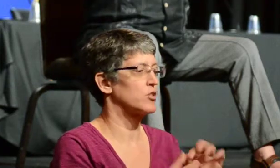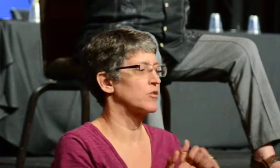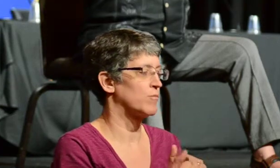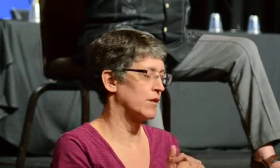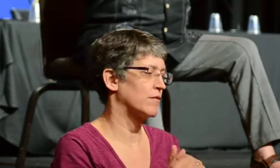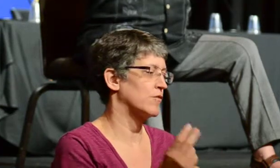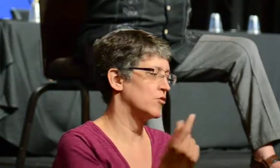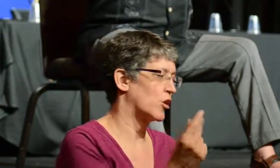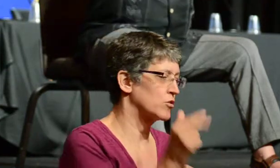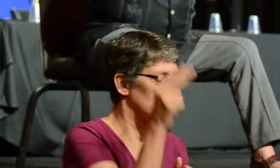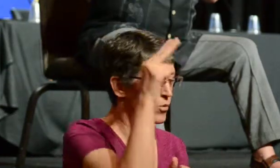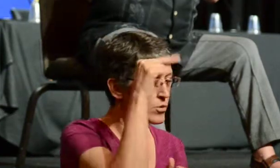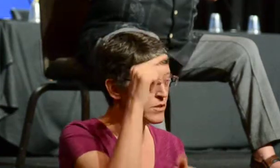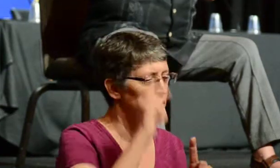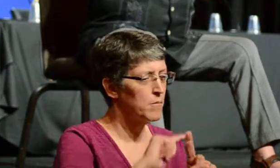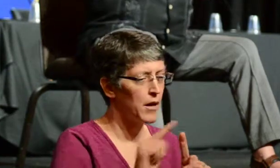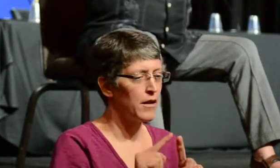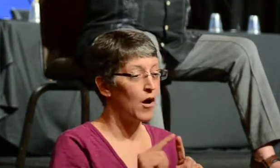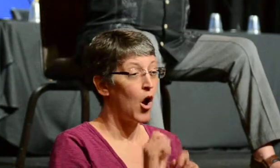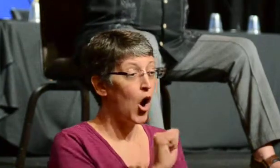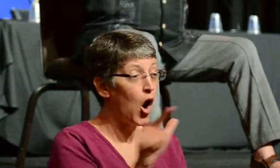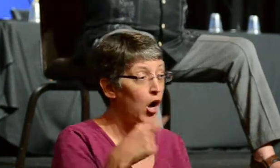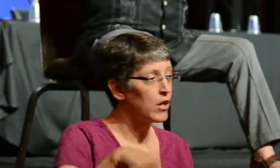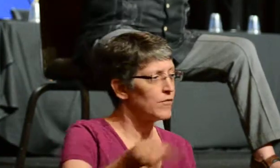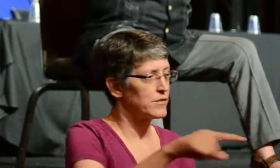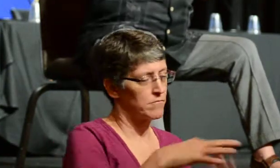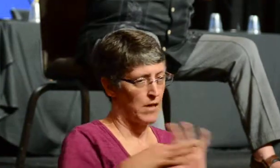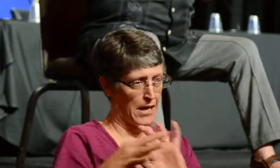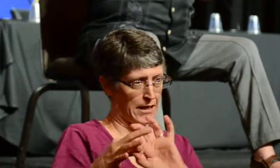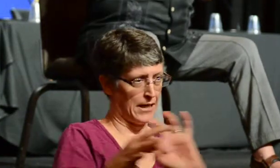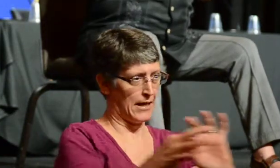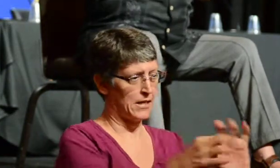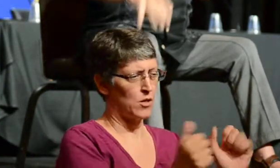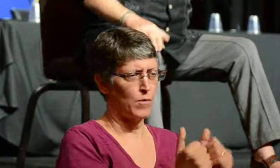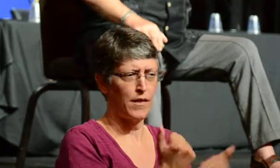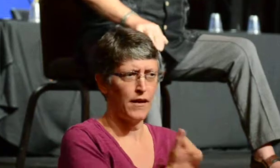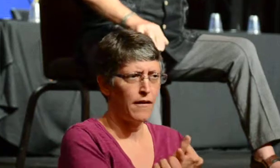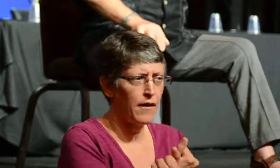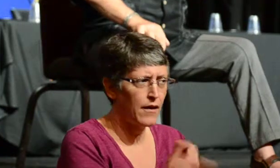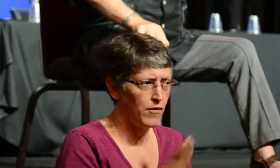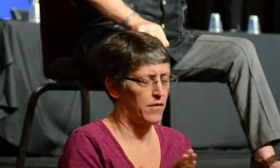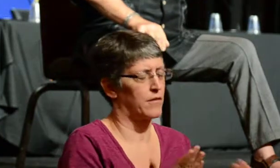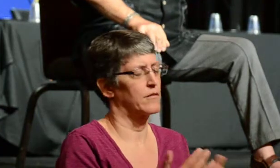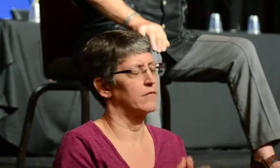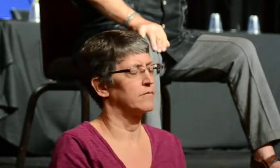horses, how all of us are connected to everything.